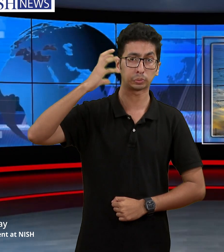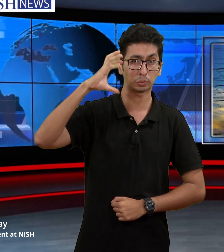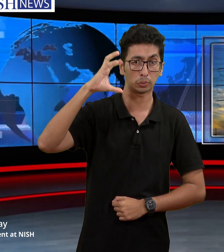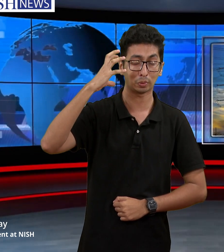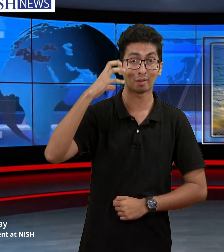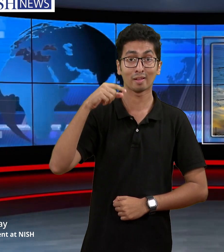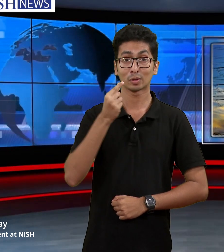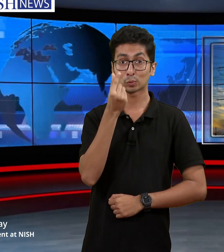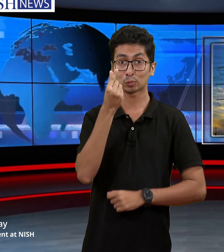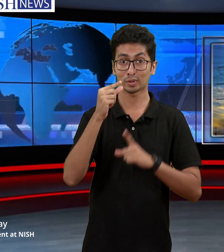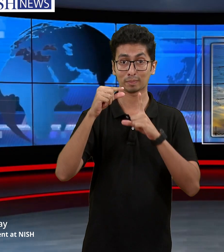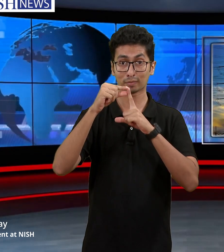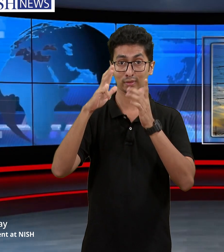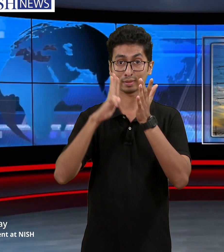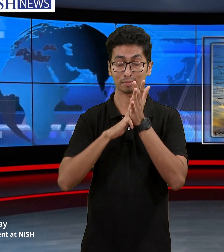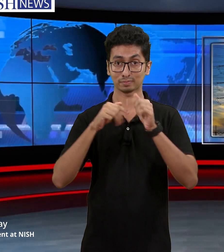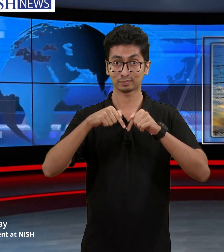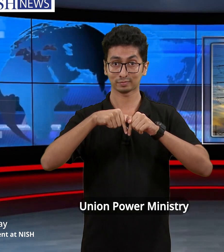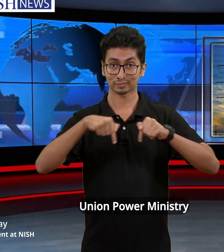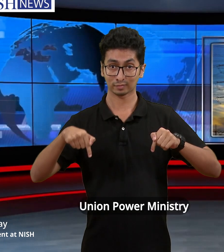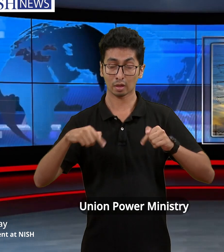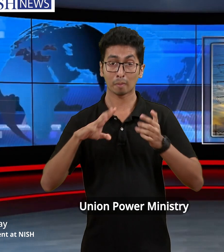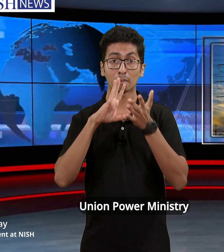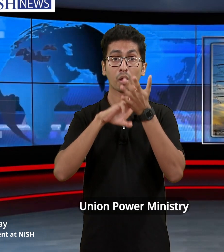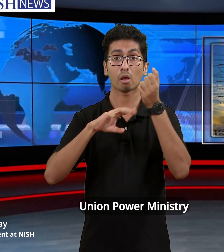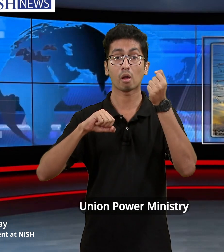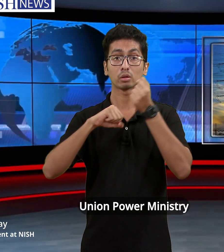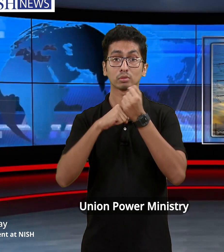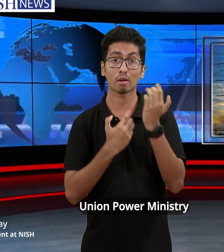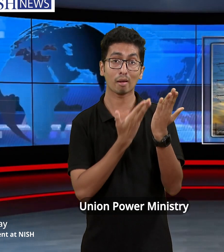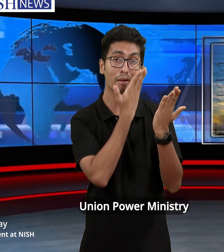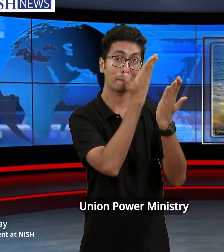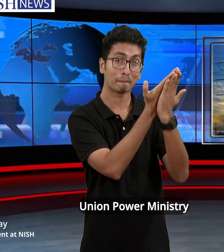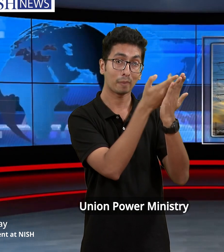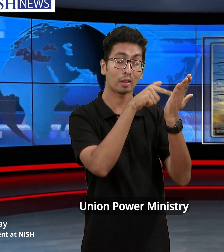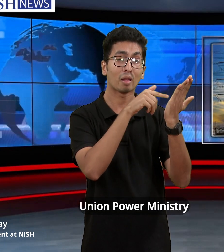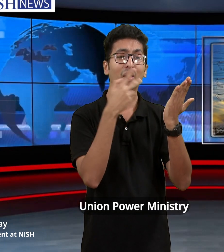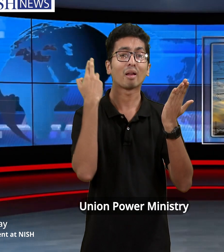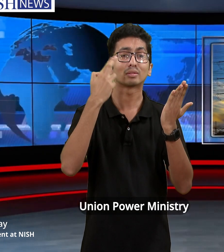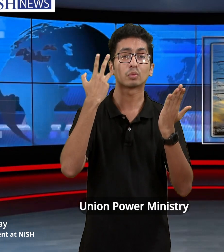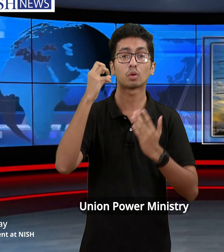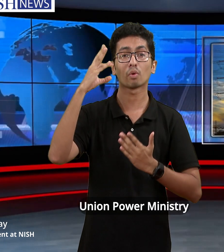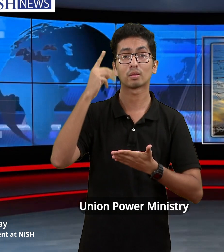generating stations from April 16 amid the scramble to tackle the soaring electricity demand in April and May.